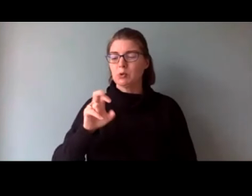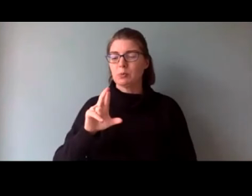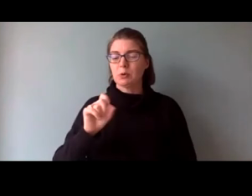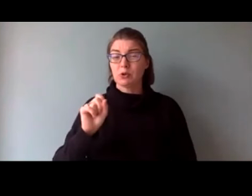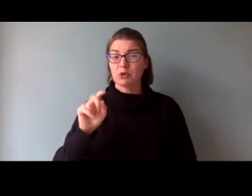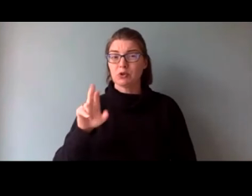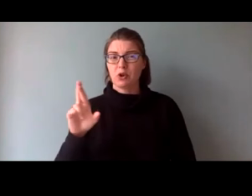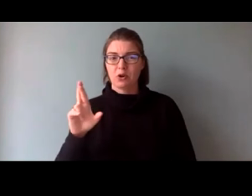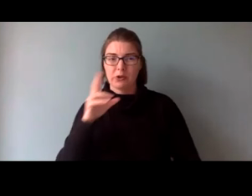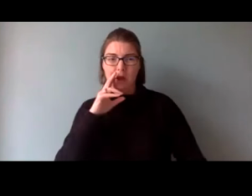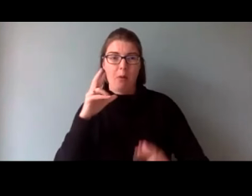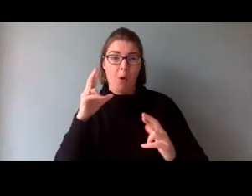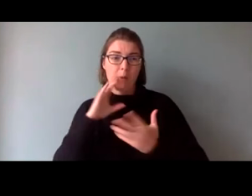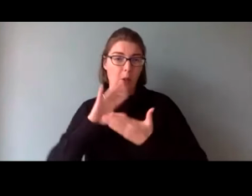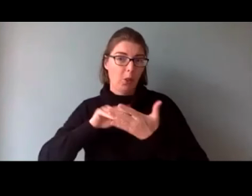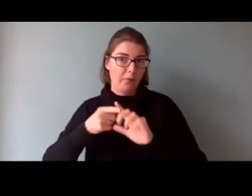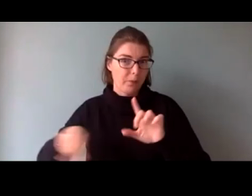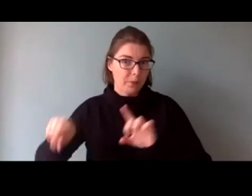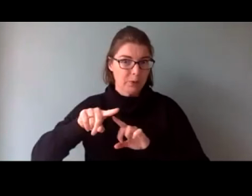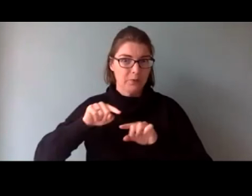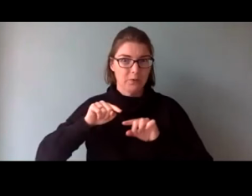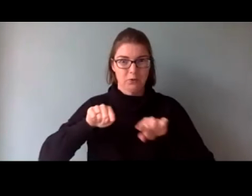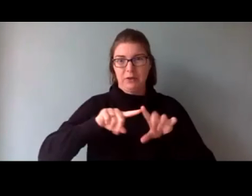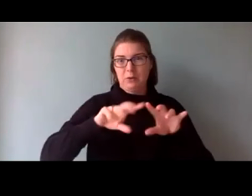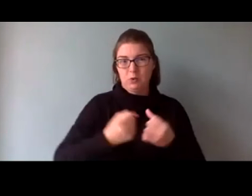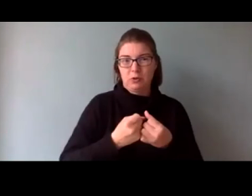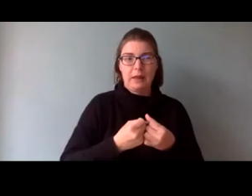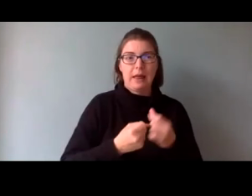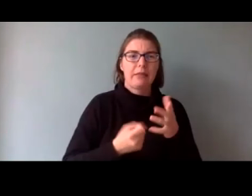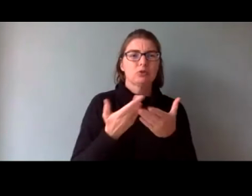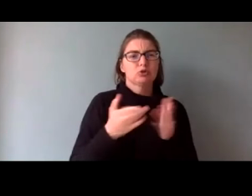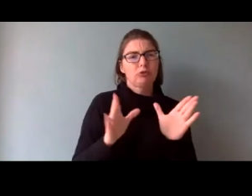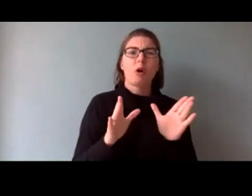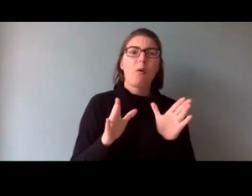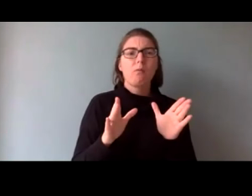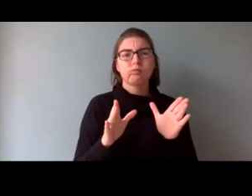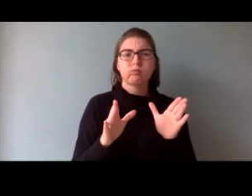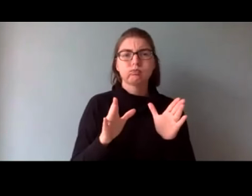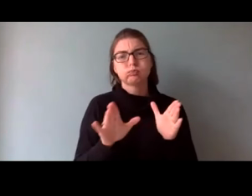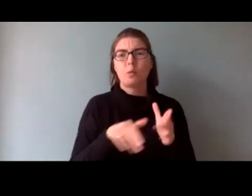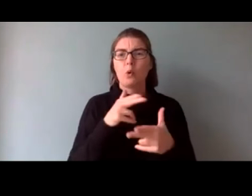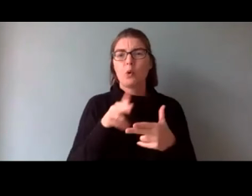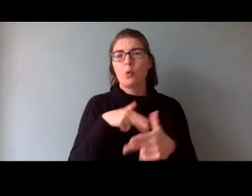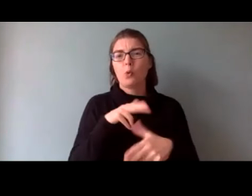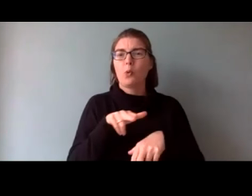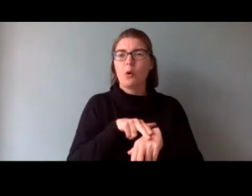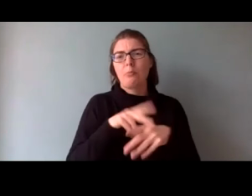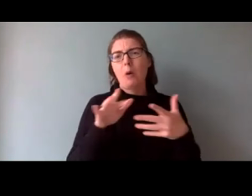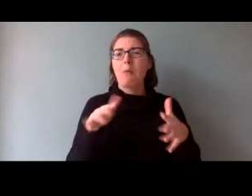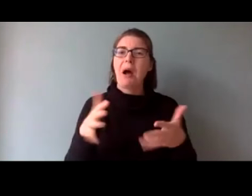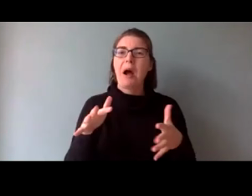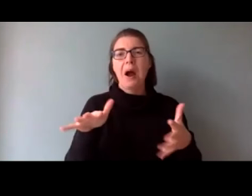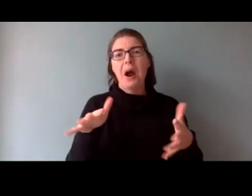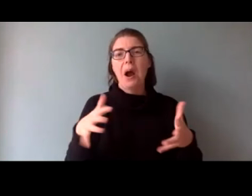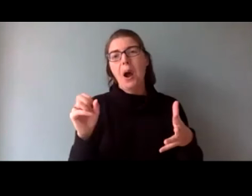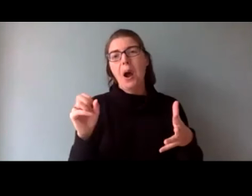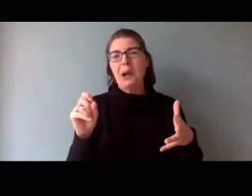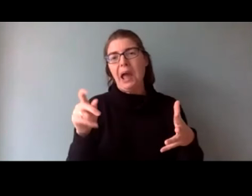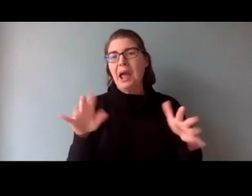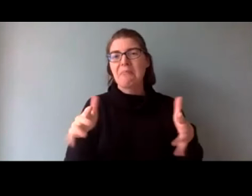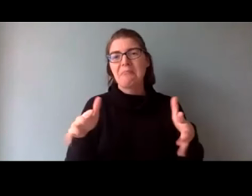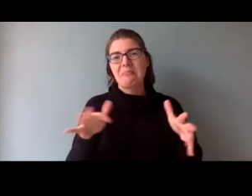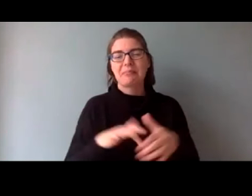you this workshop, and kind of a general kind of normal distribution around pretty okay, which is great. But I